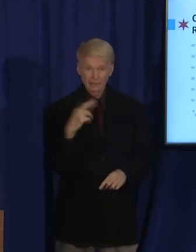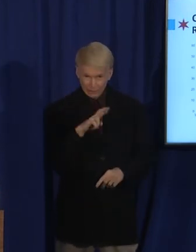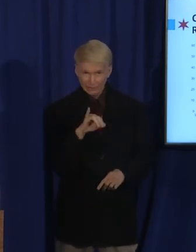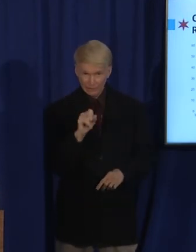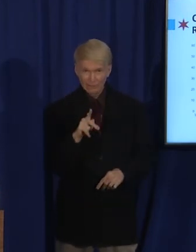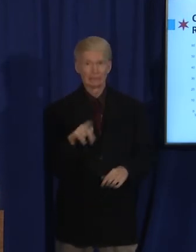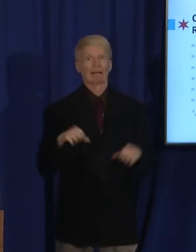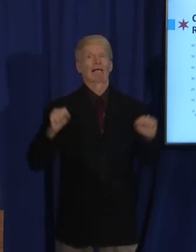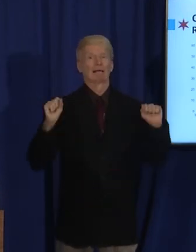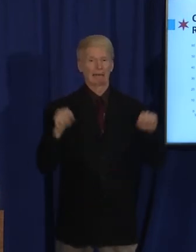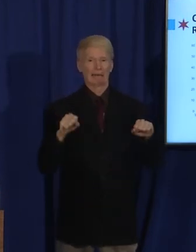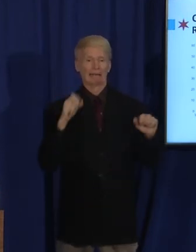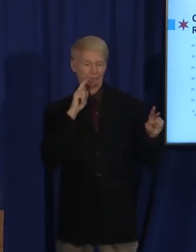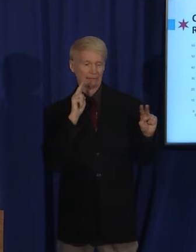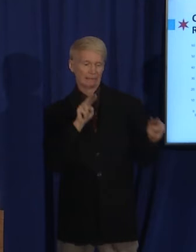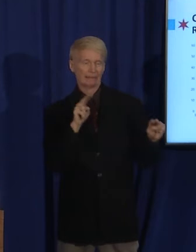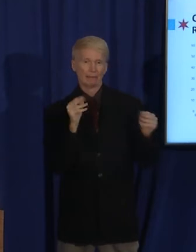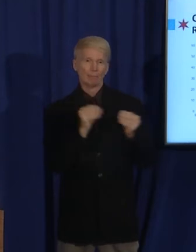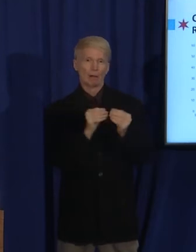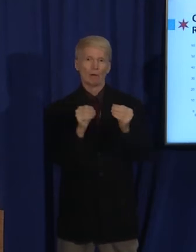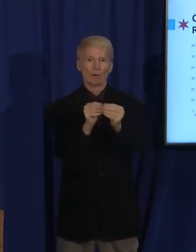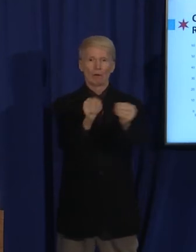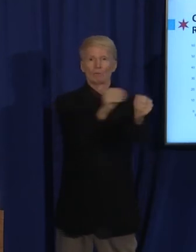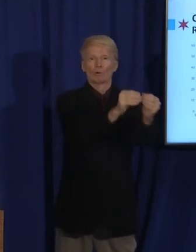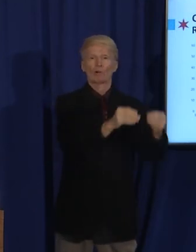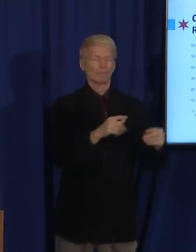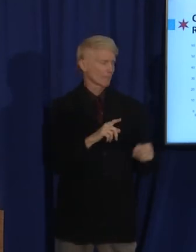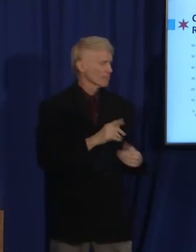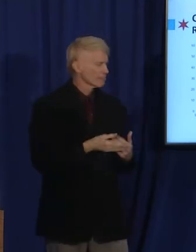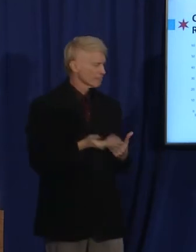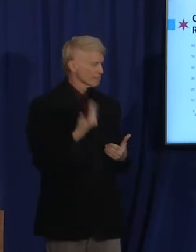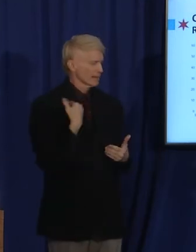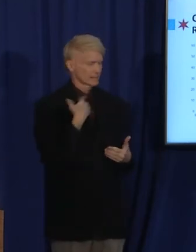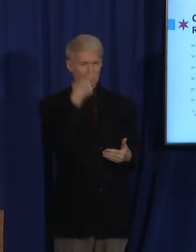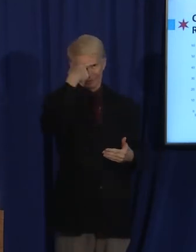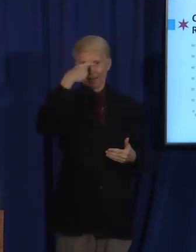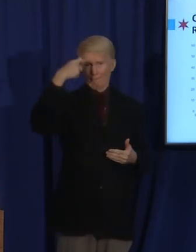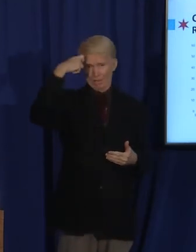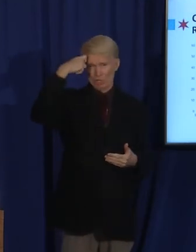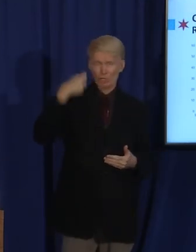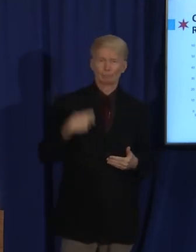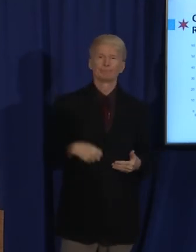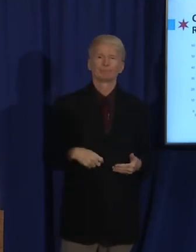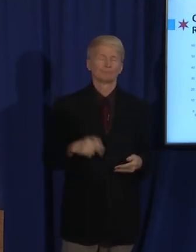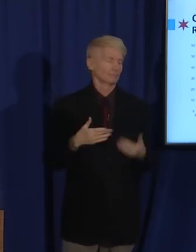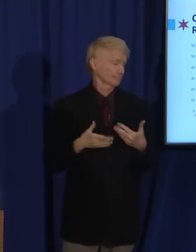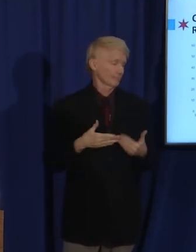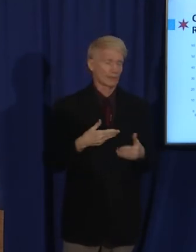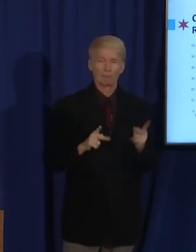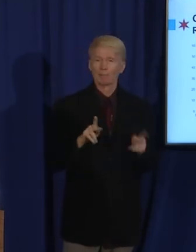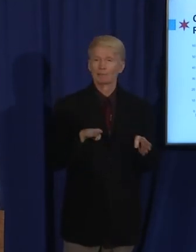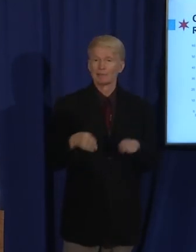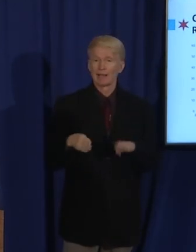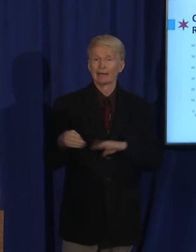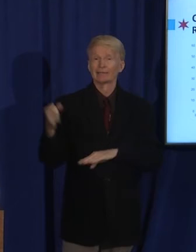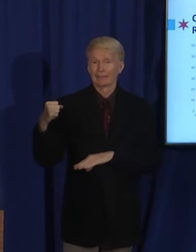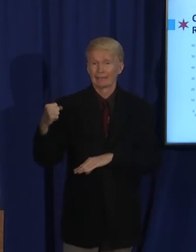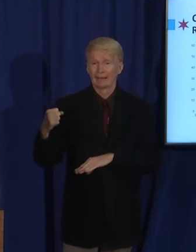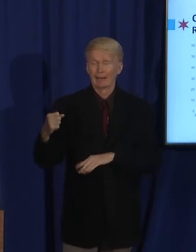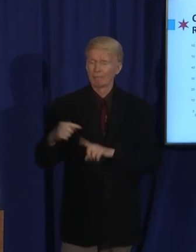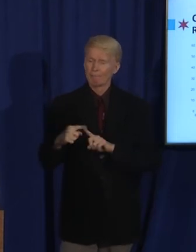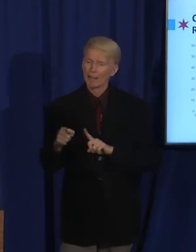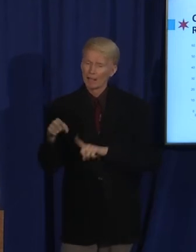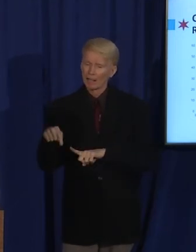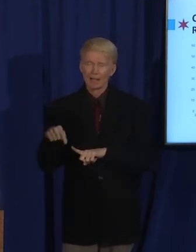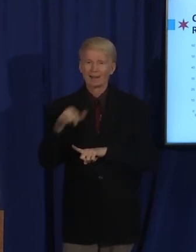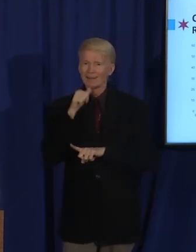the community. You can see over the summer and even up until now, most of the people, even who are dying, are not associated with a